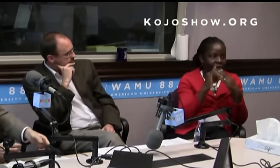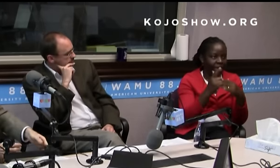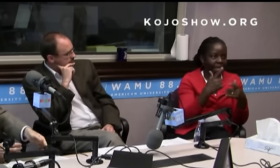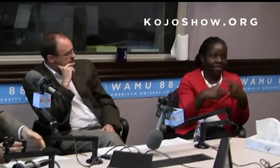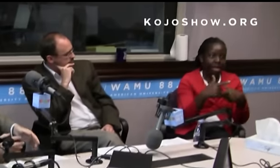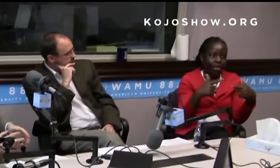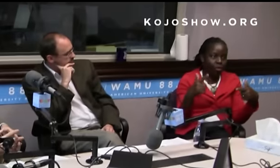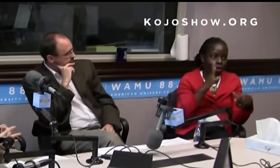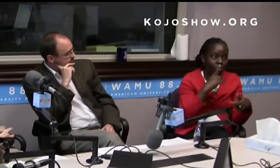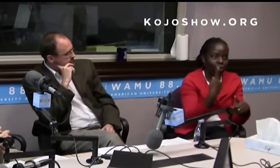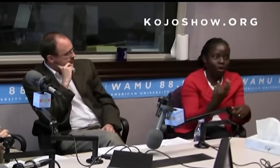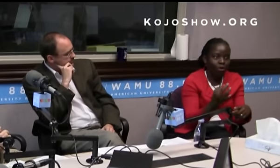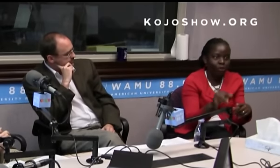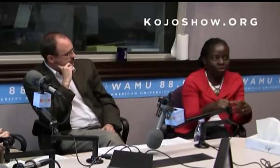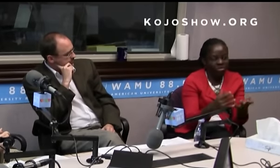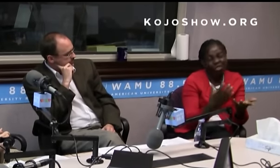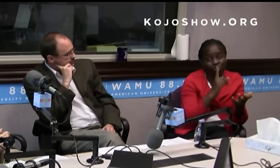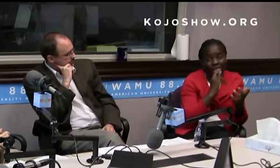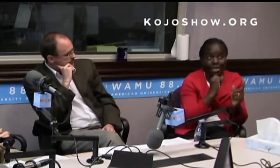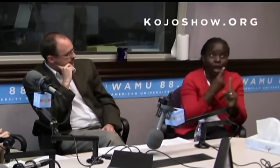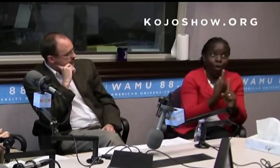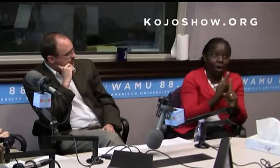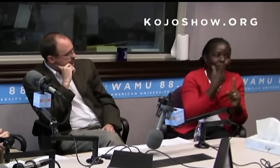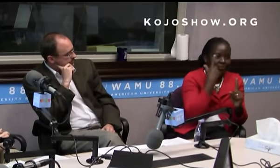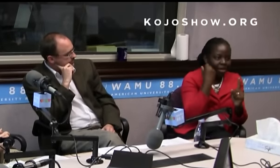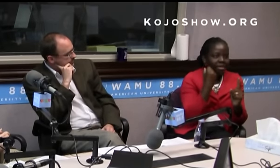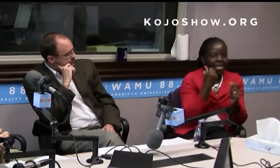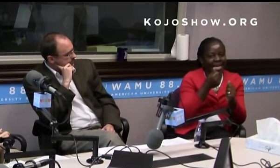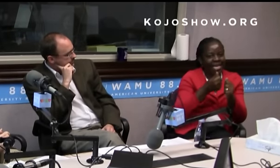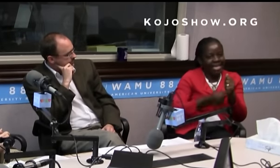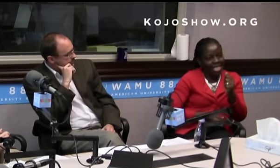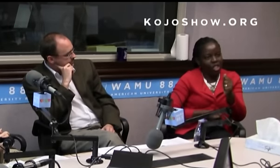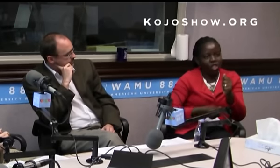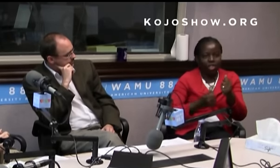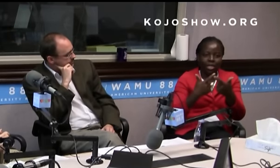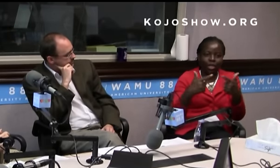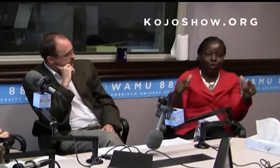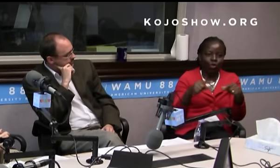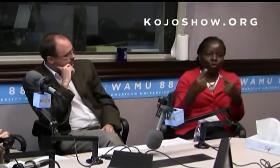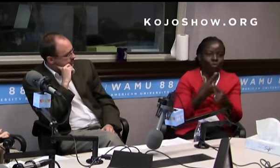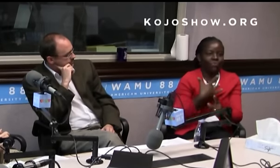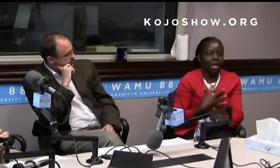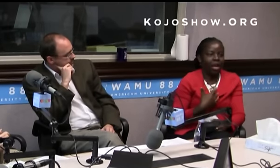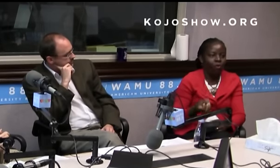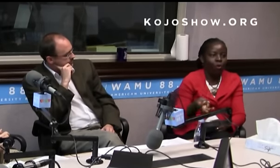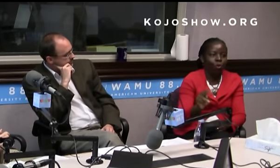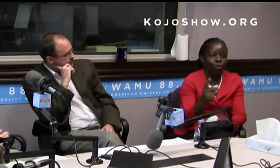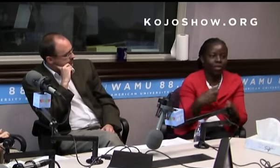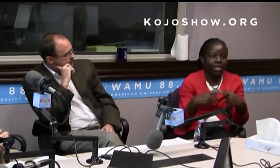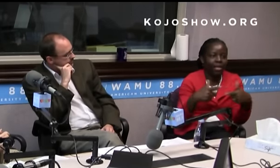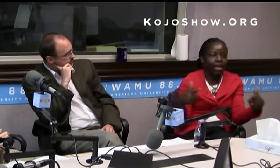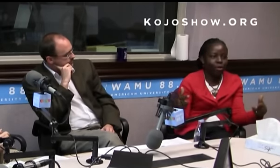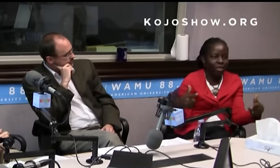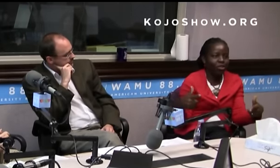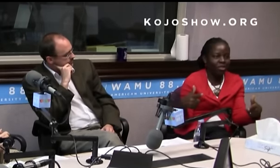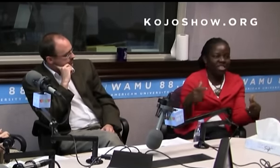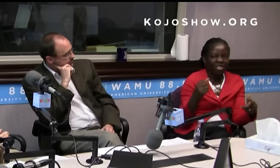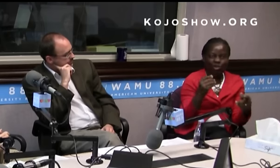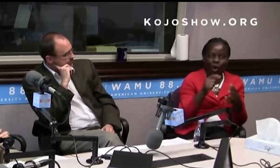of extinction in the near future. It's not just sign languages that are facing that, but each language group that tends